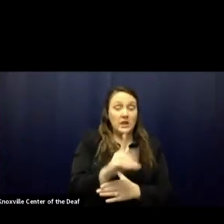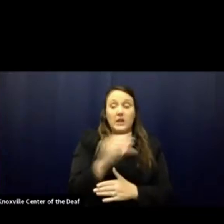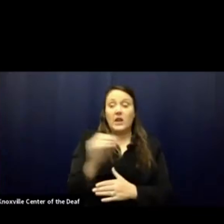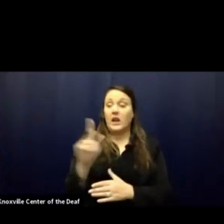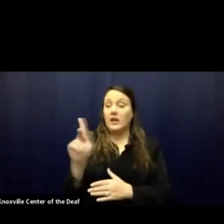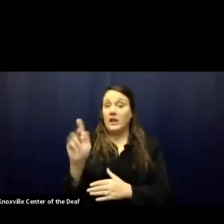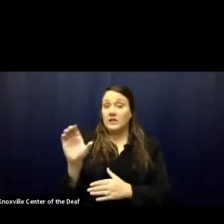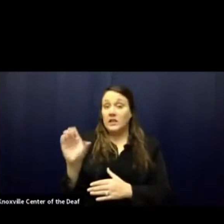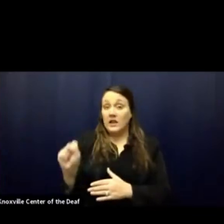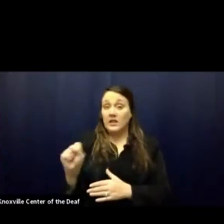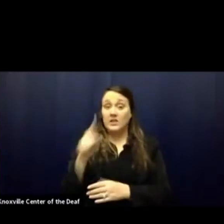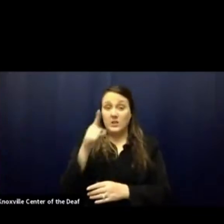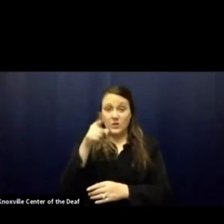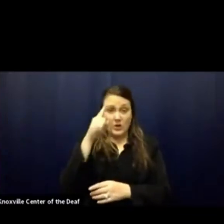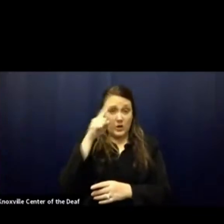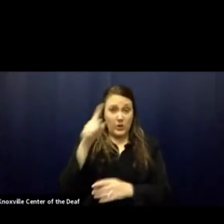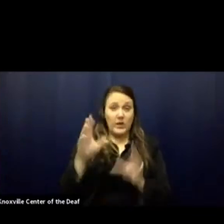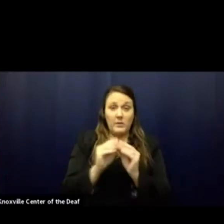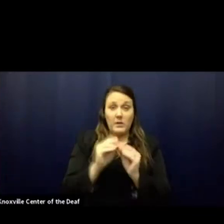should be public?